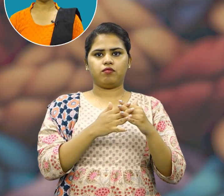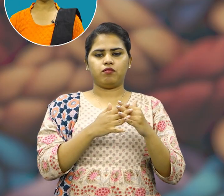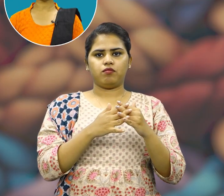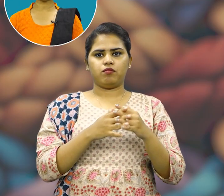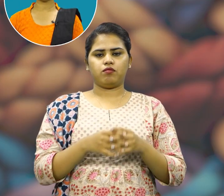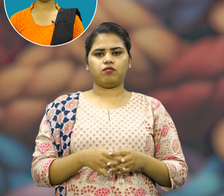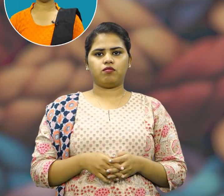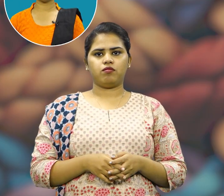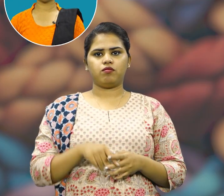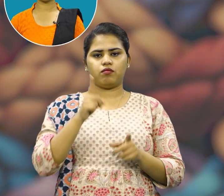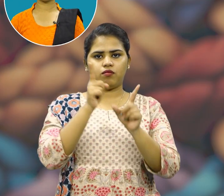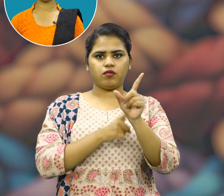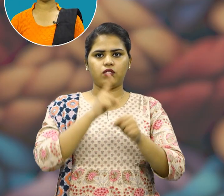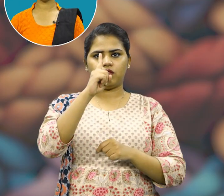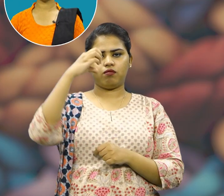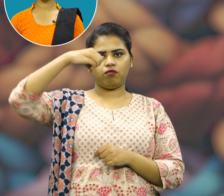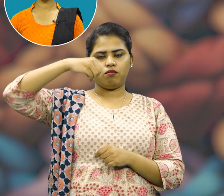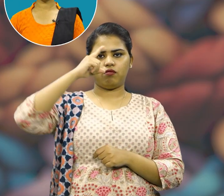in 1911.